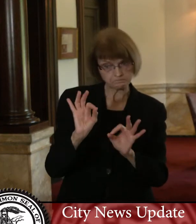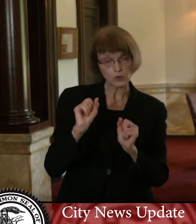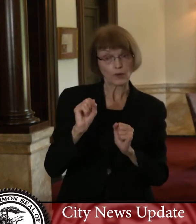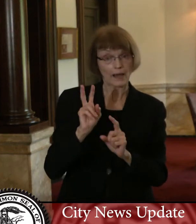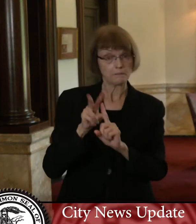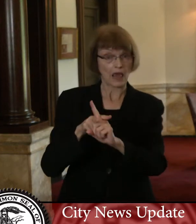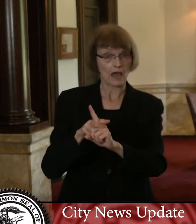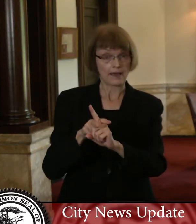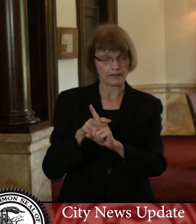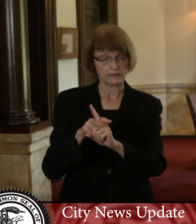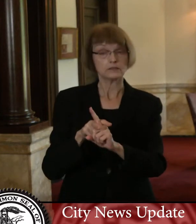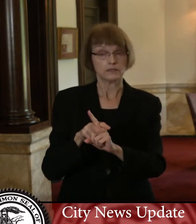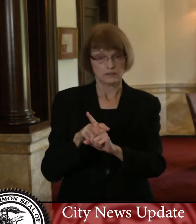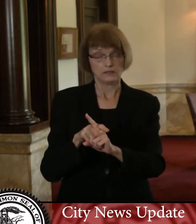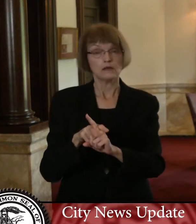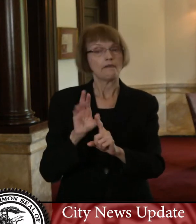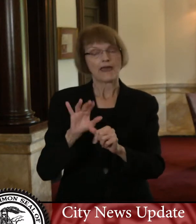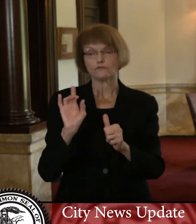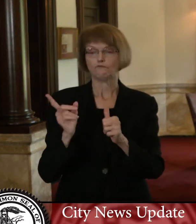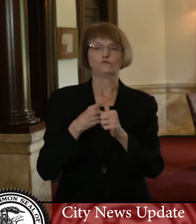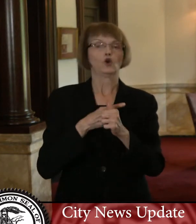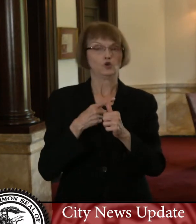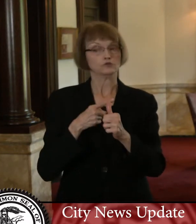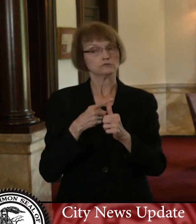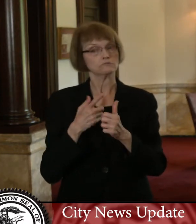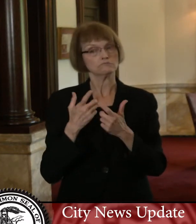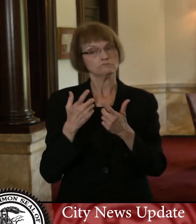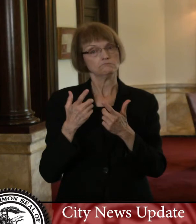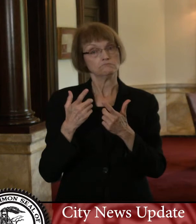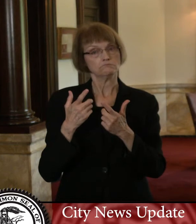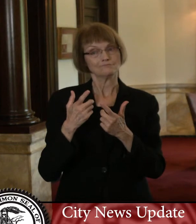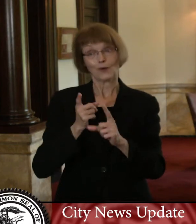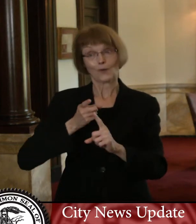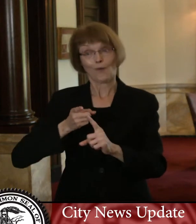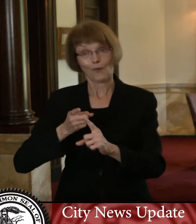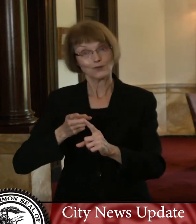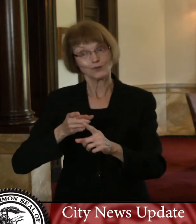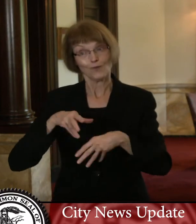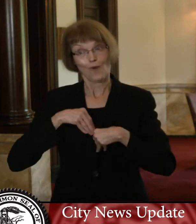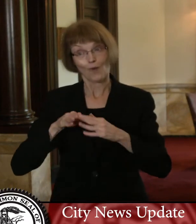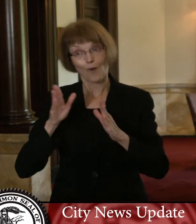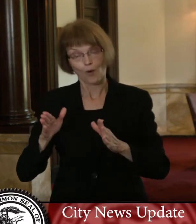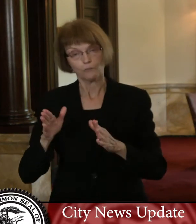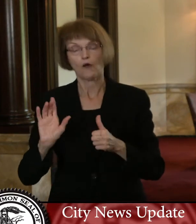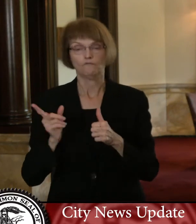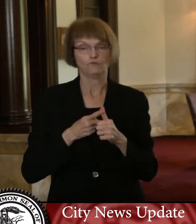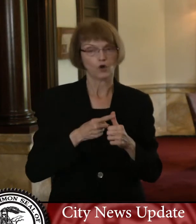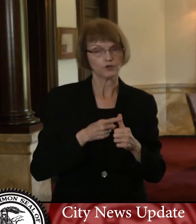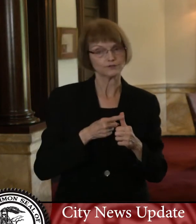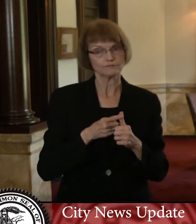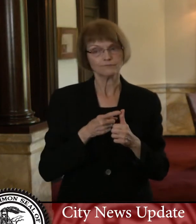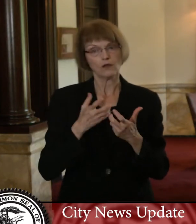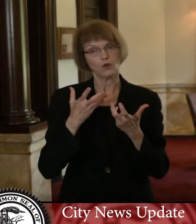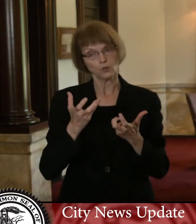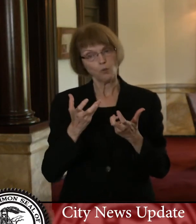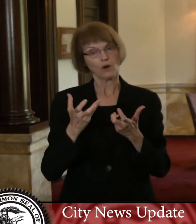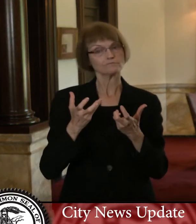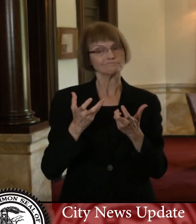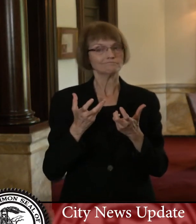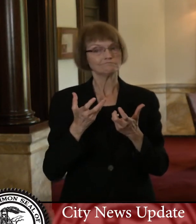apply, because that's the first step in making sure that you can apply for, or if you want to increase home